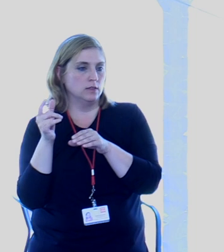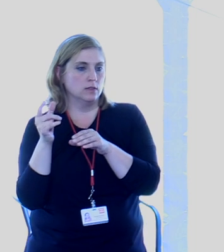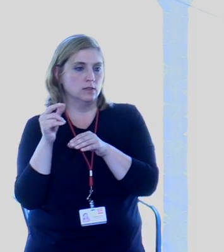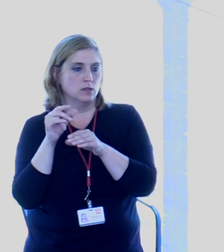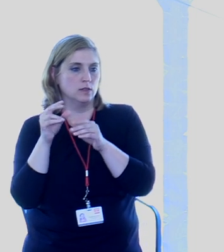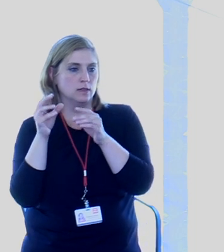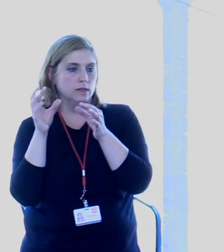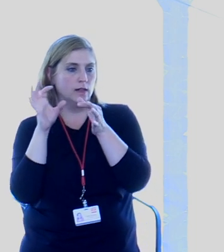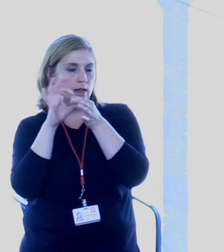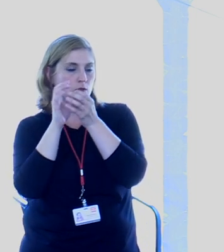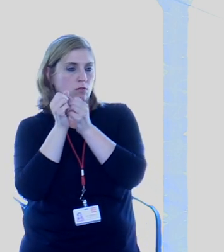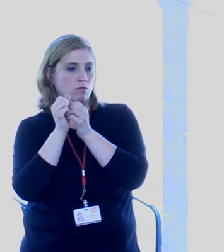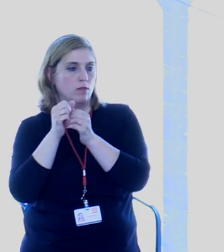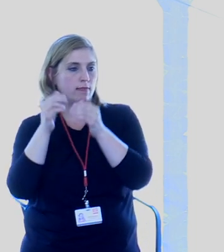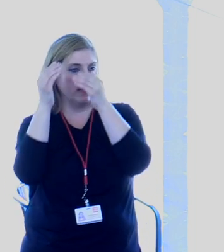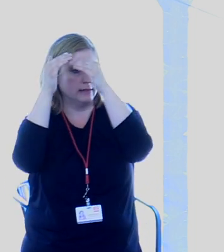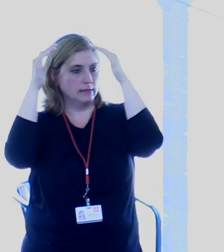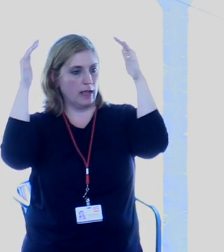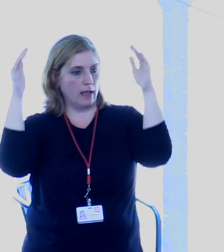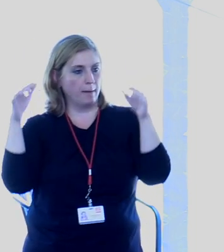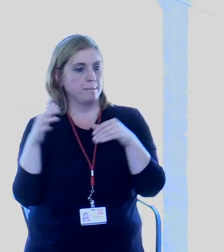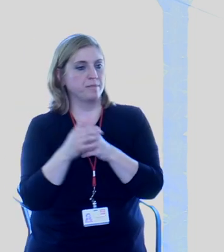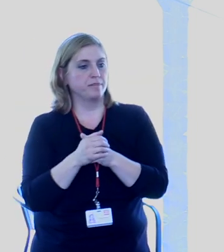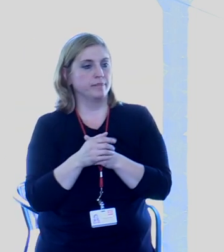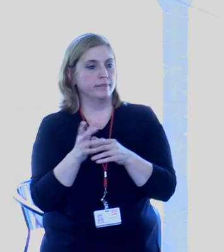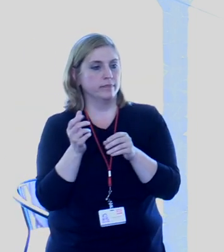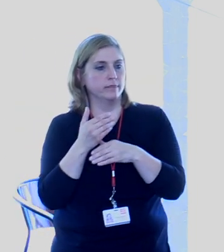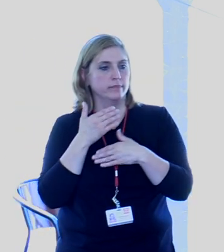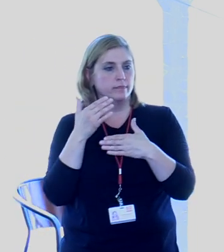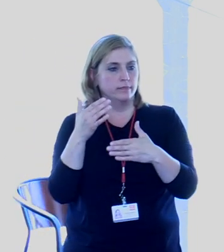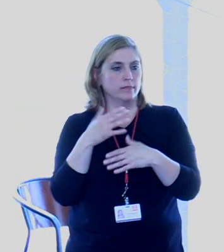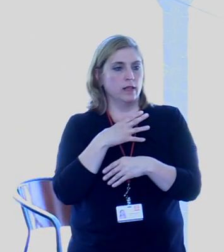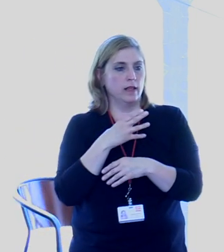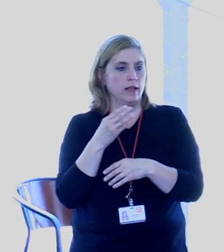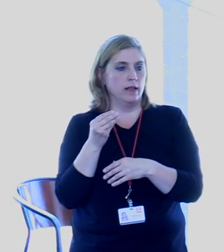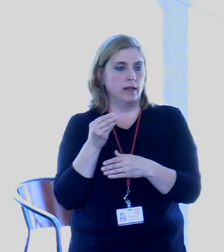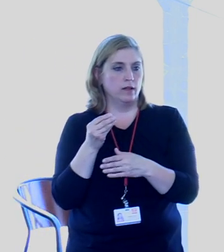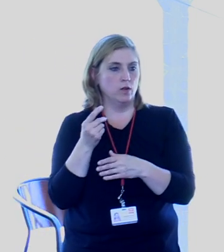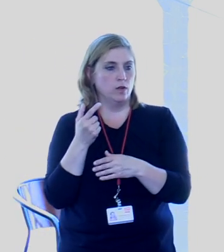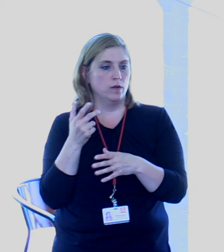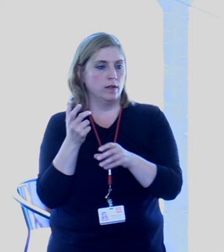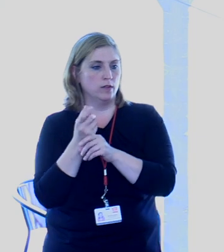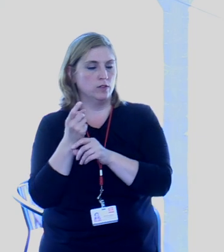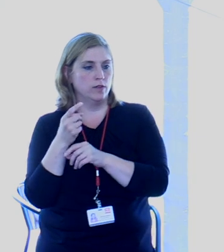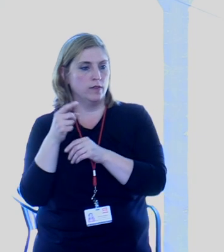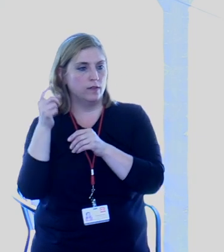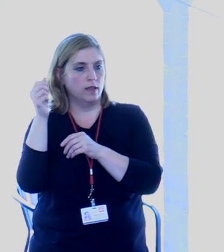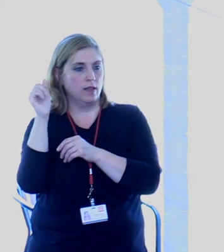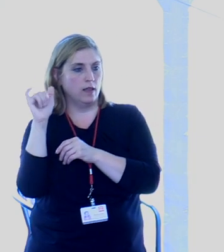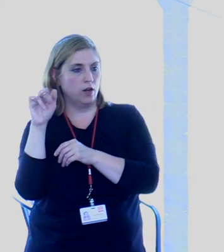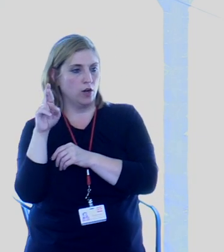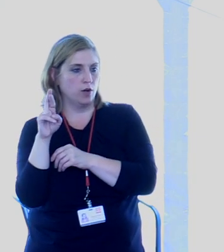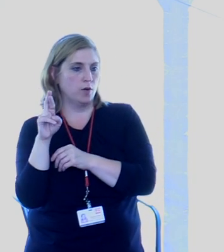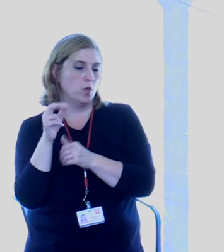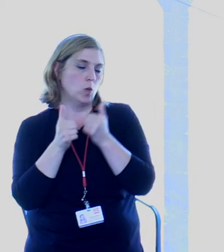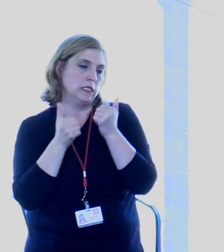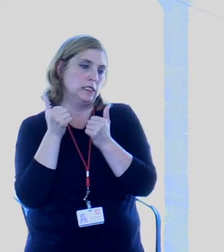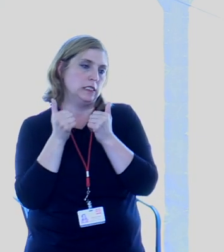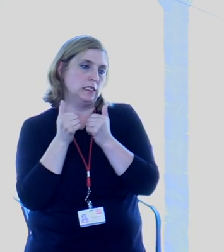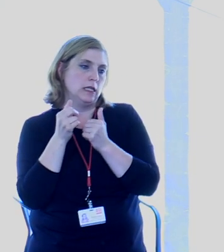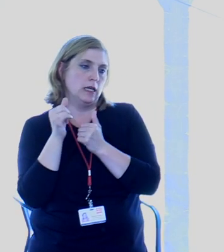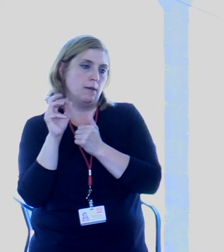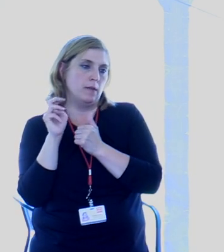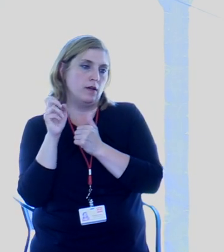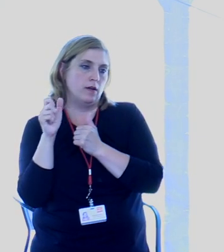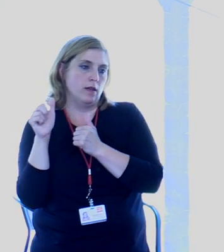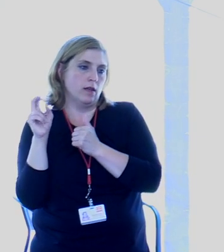above. And we can grasp for a breath, okay, and reach for this air, which is the